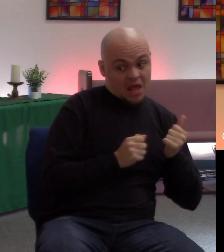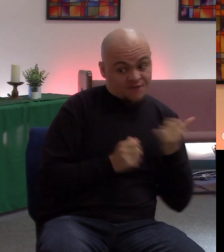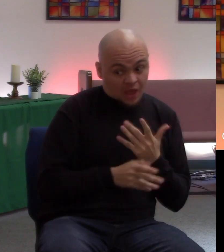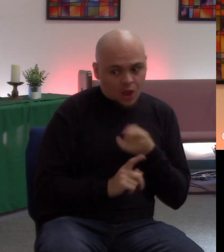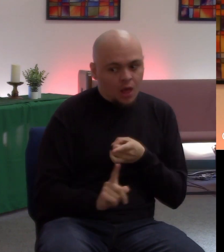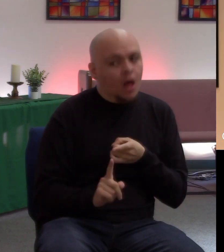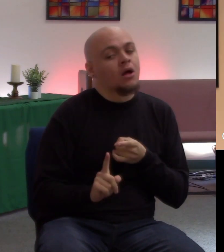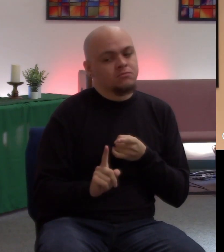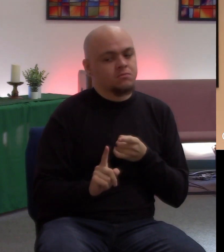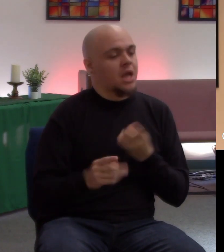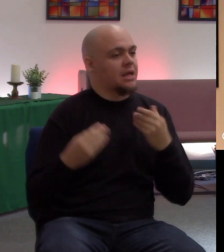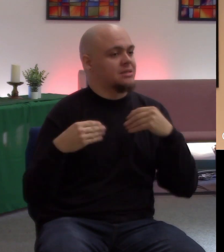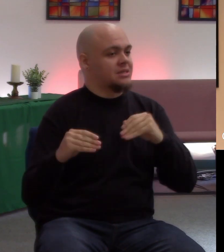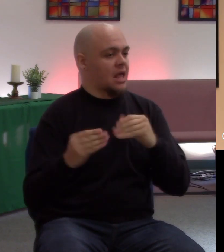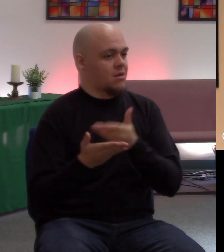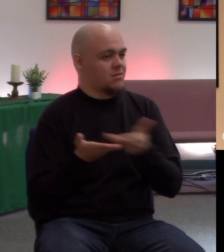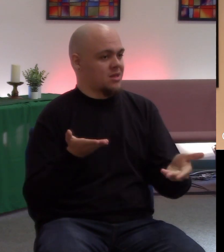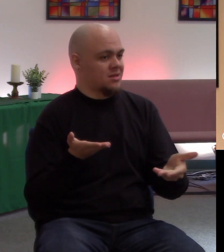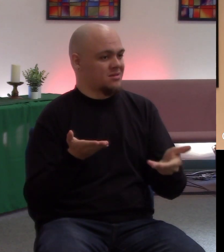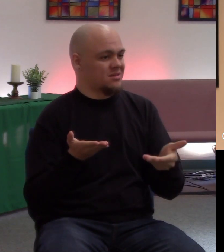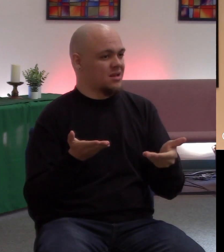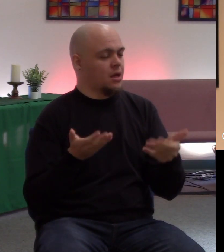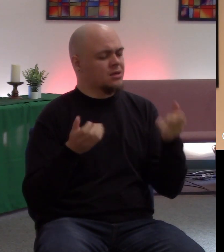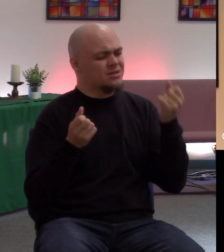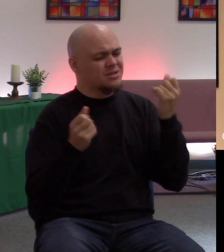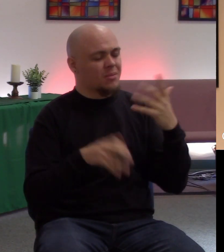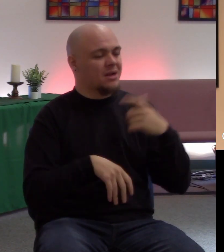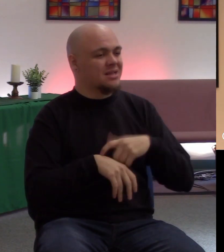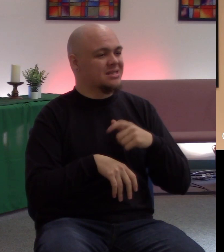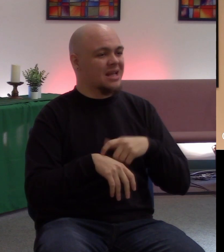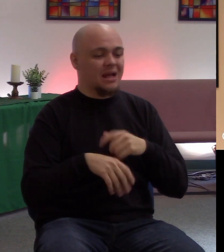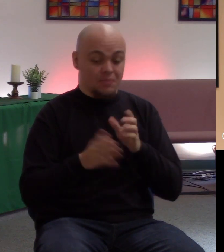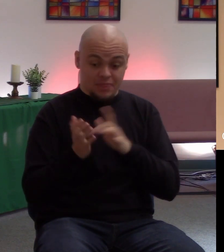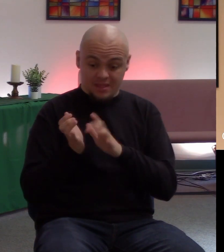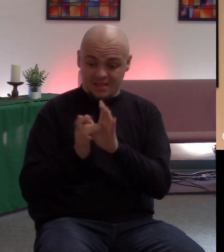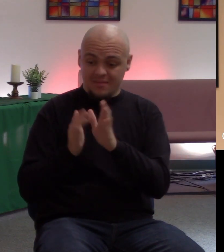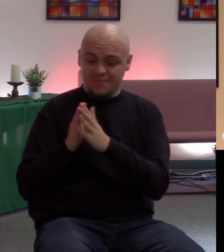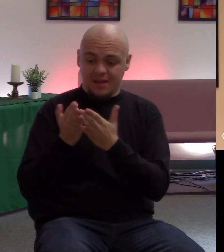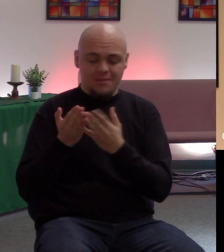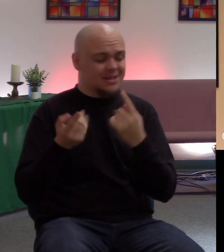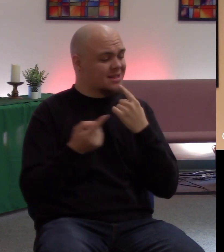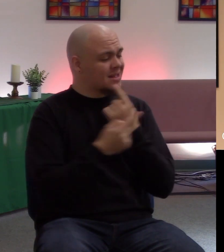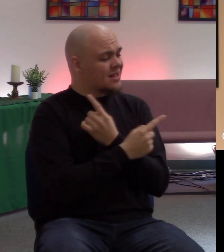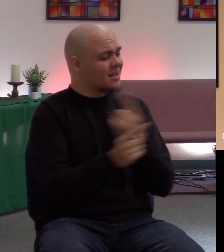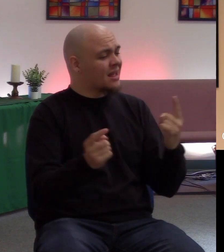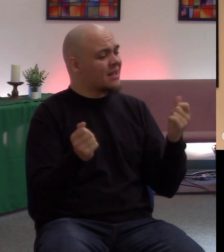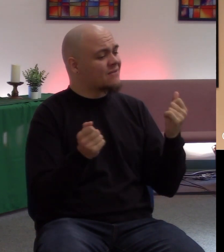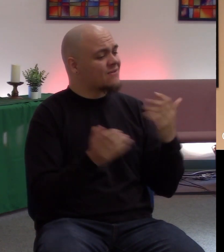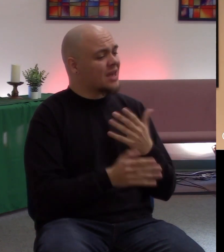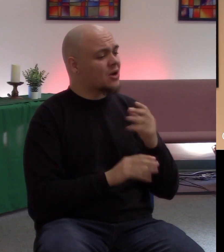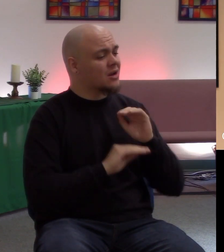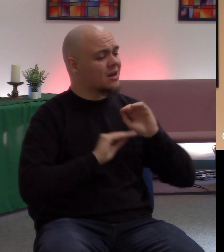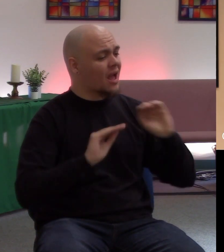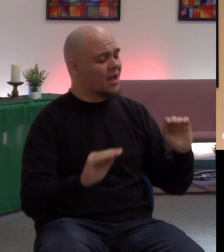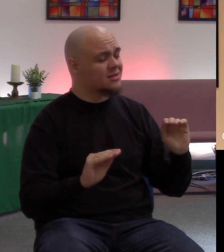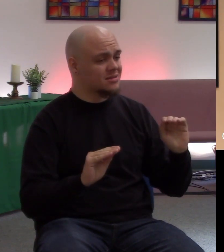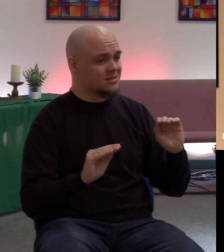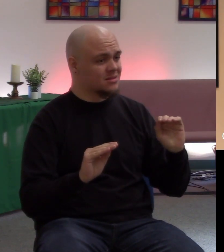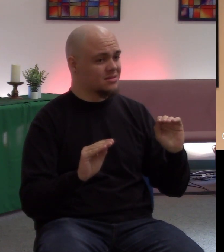solution. And it just increases fear. And how many times throughout the Bible does it say, fear not?